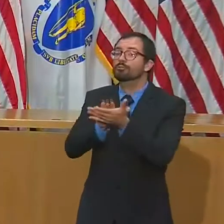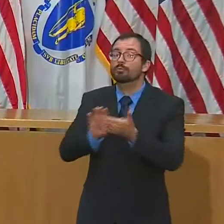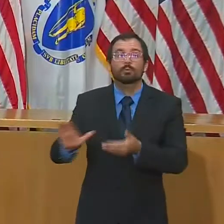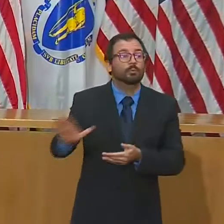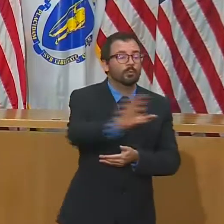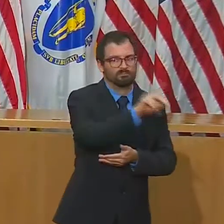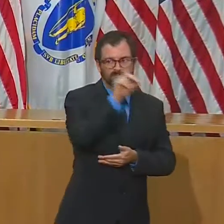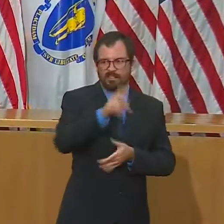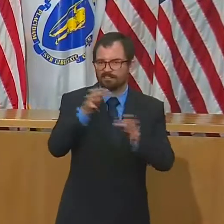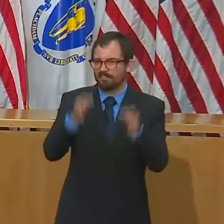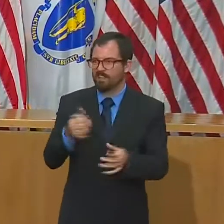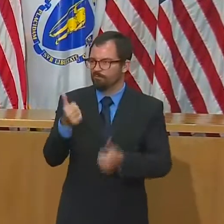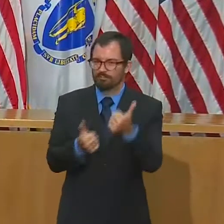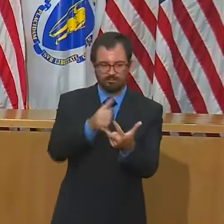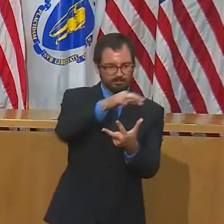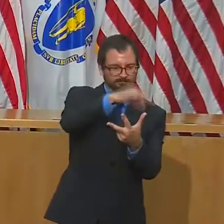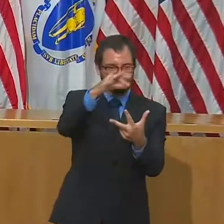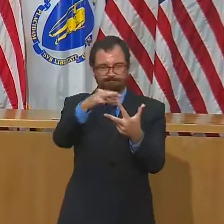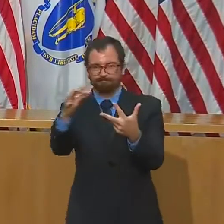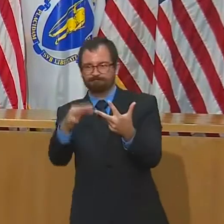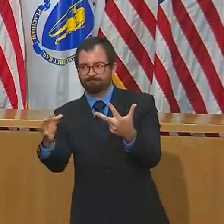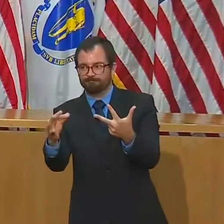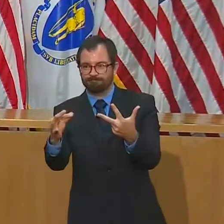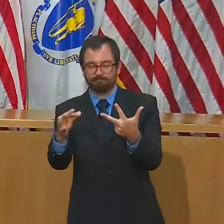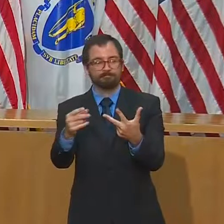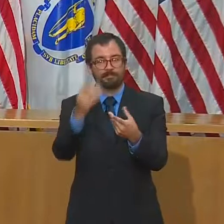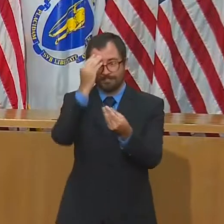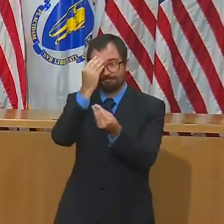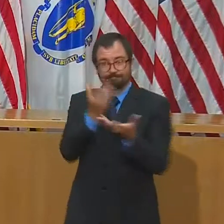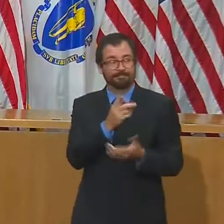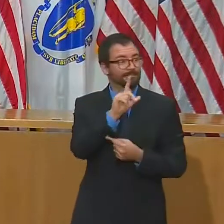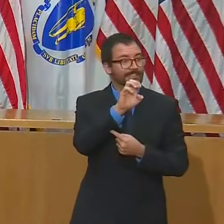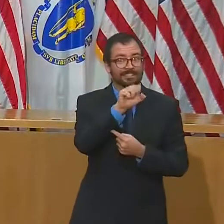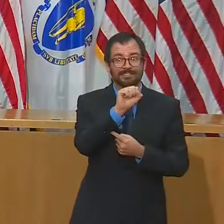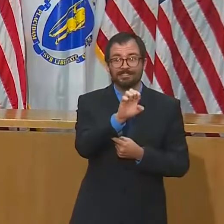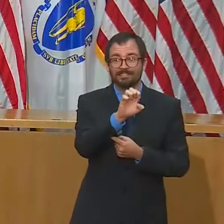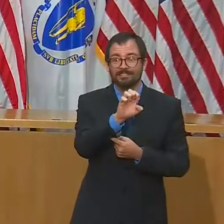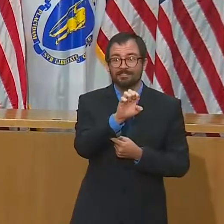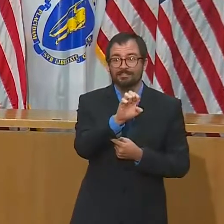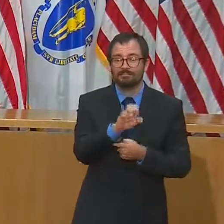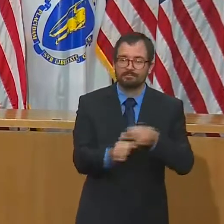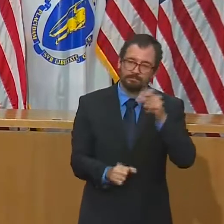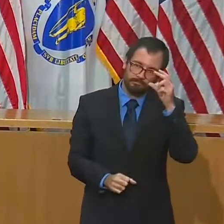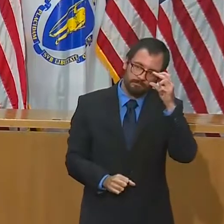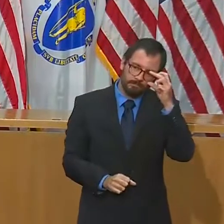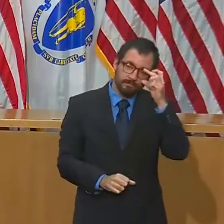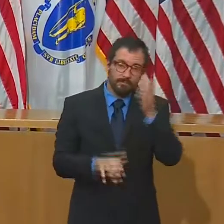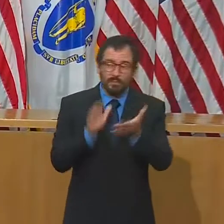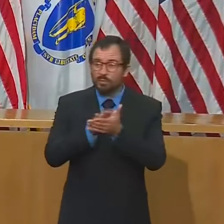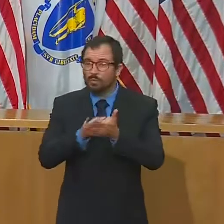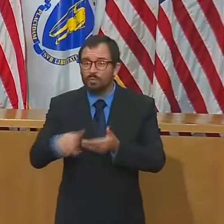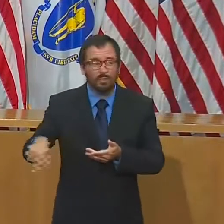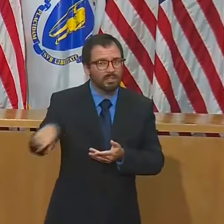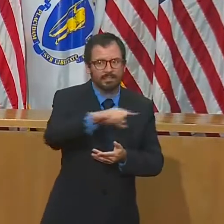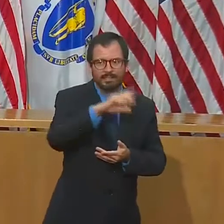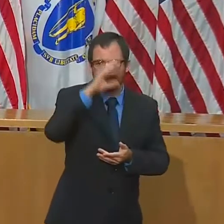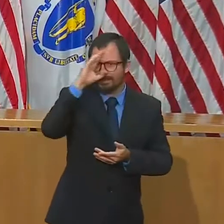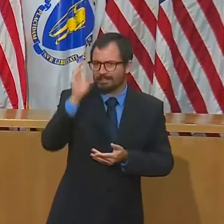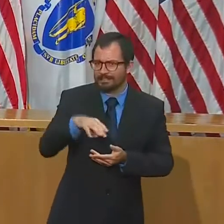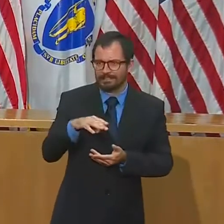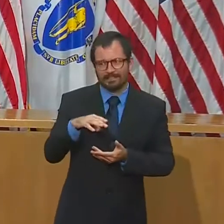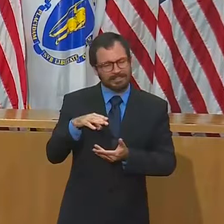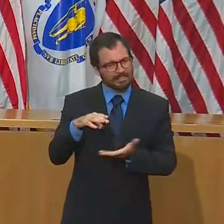public health metrics, and we've asked schools to do their best to get kids back in the classroom. Over the past few weeks, school districts have